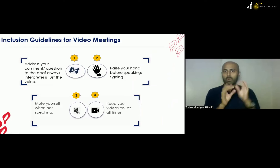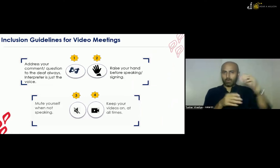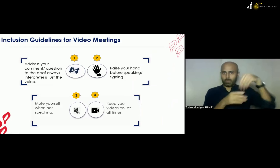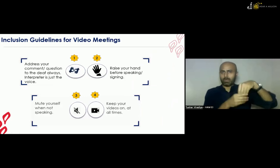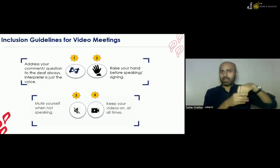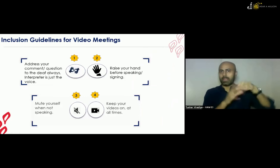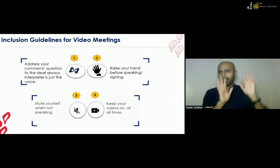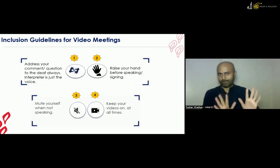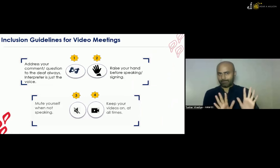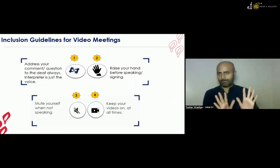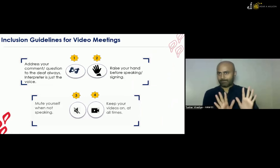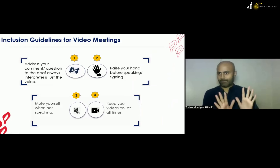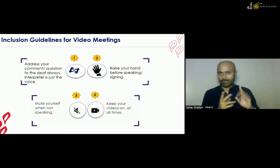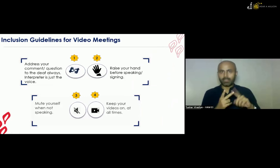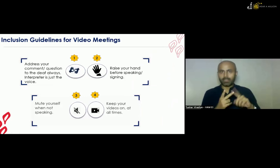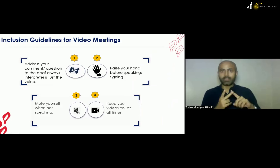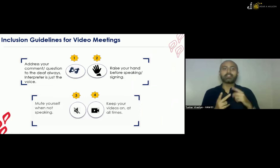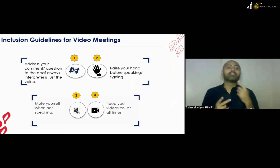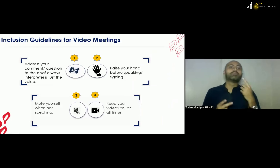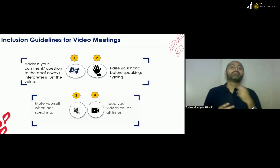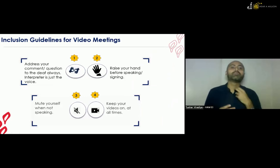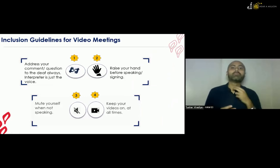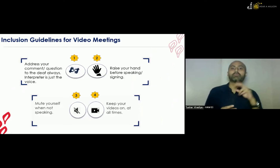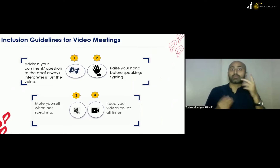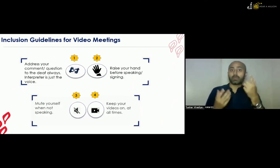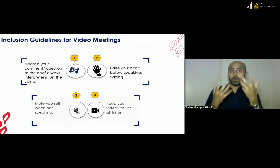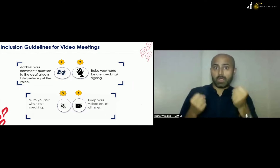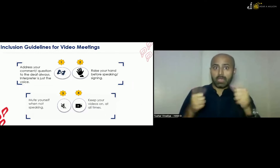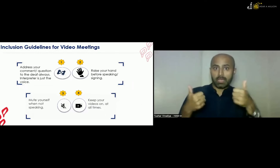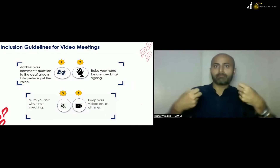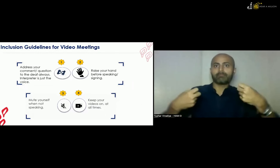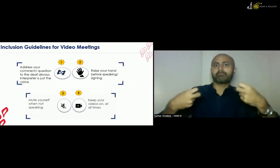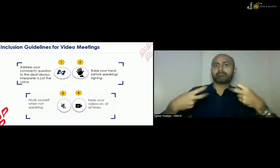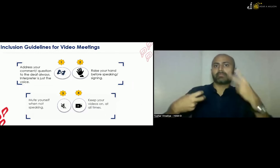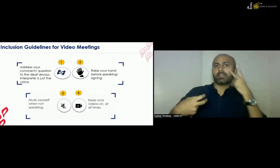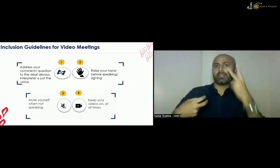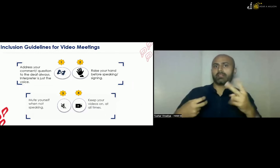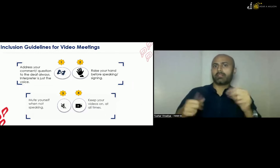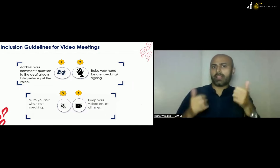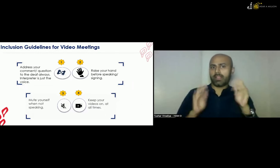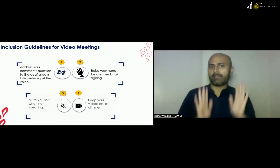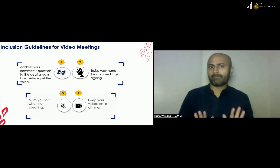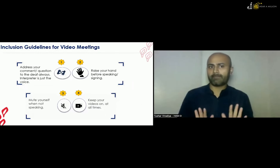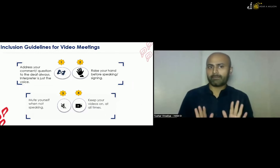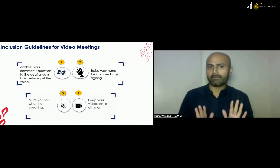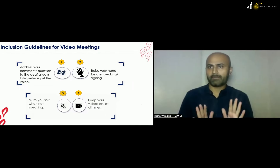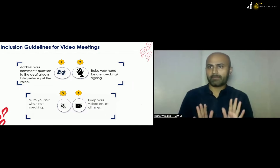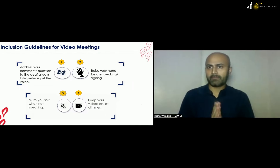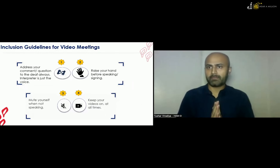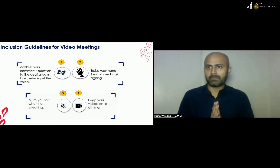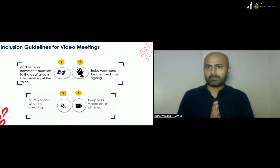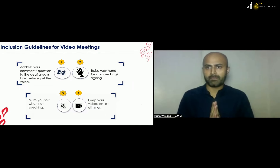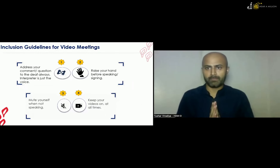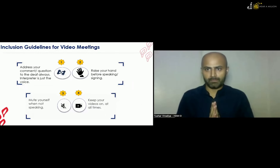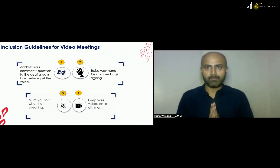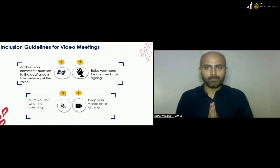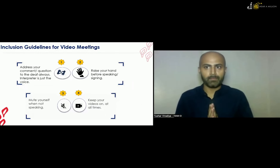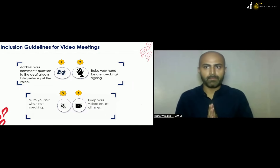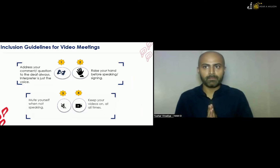So we have the sign language interpreters as well, so who are voicing, and if you would like to see the